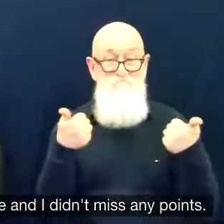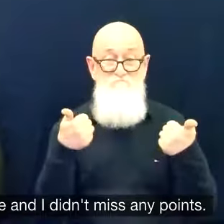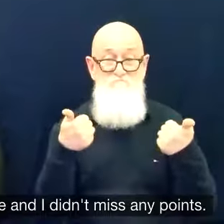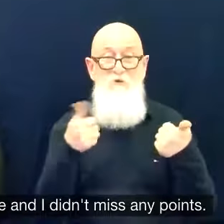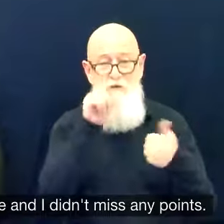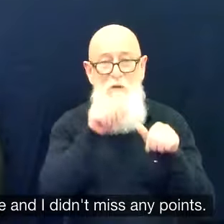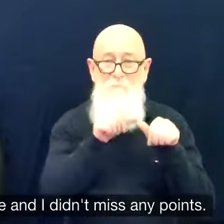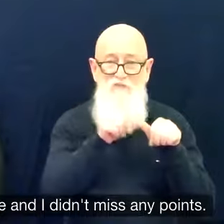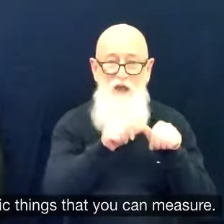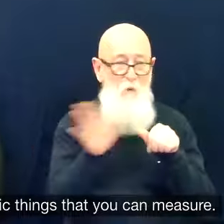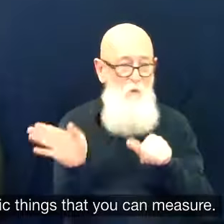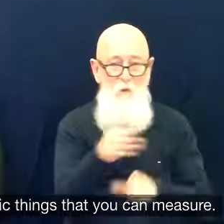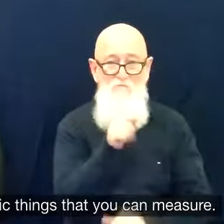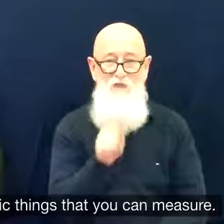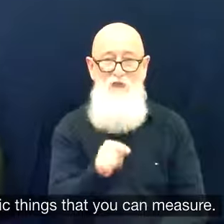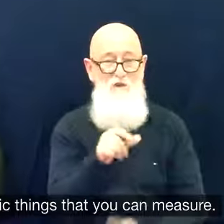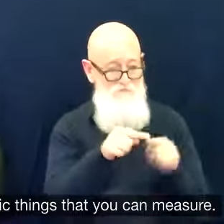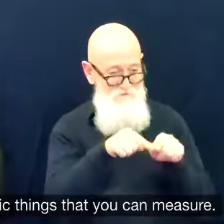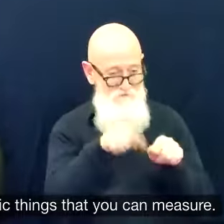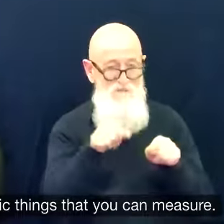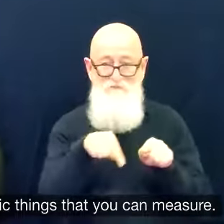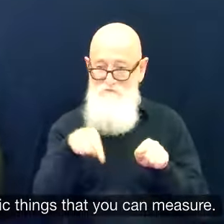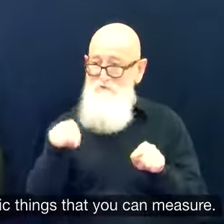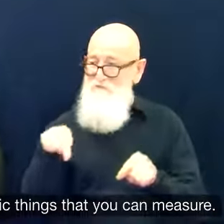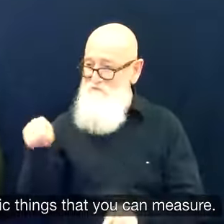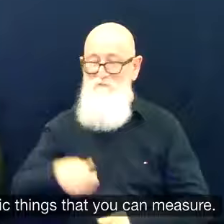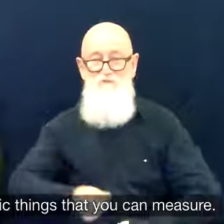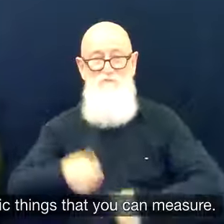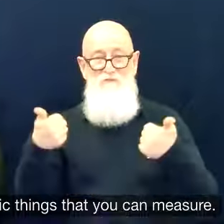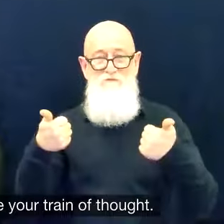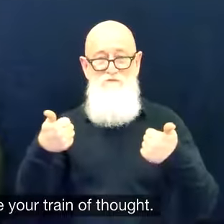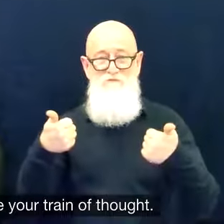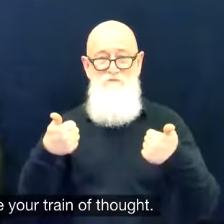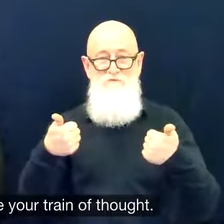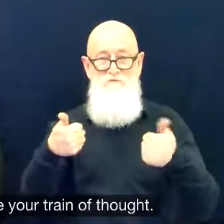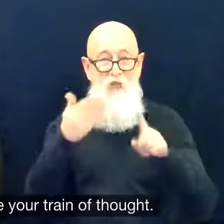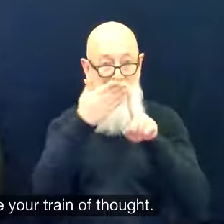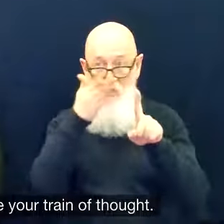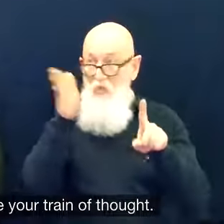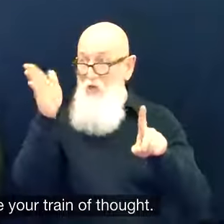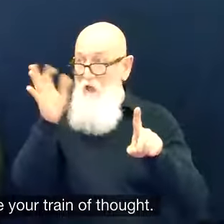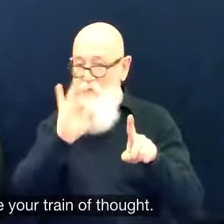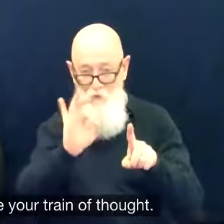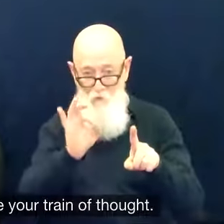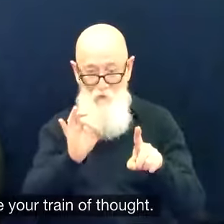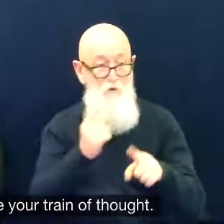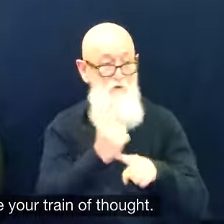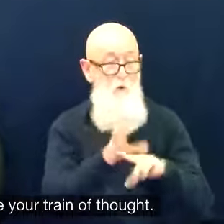measure. Yep, tick, tick, tick. You didn't lose your train of thought. You covered everything you wanted and you didn't shake.